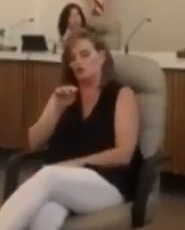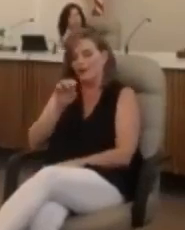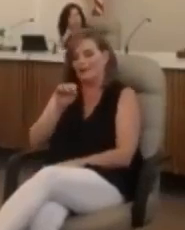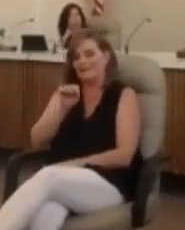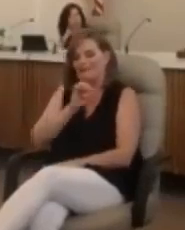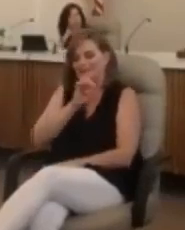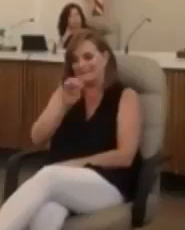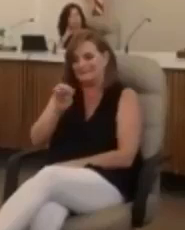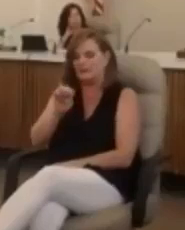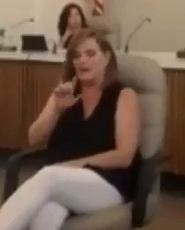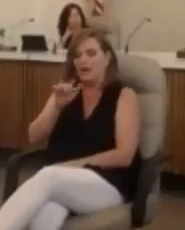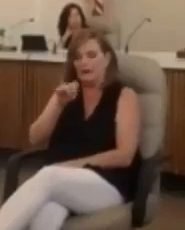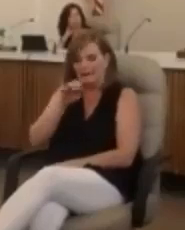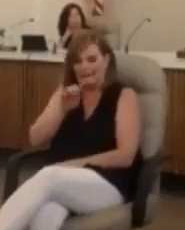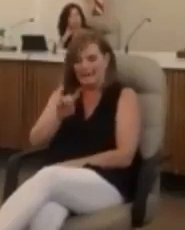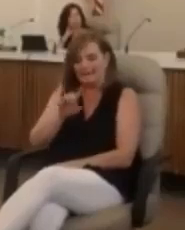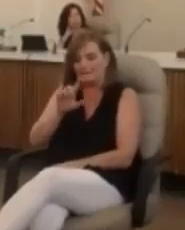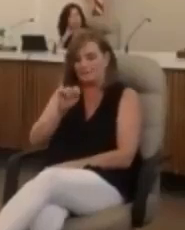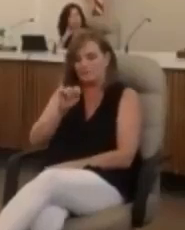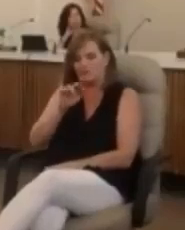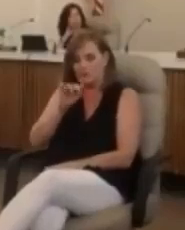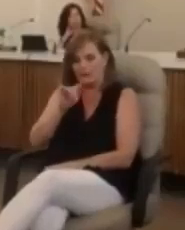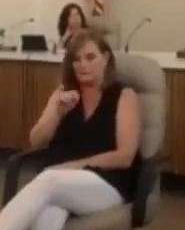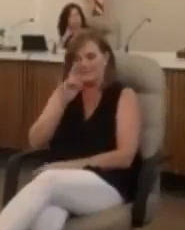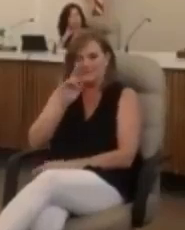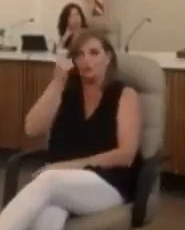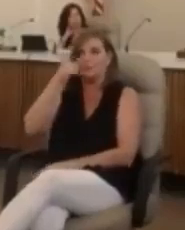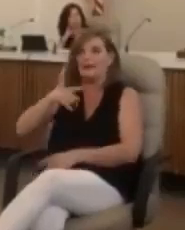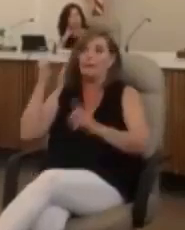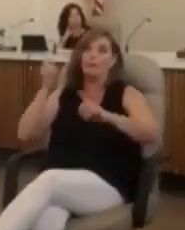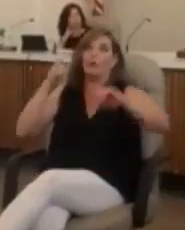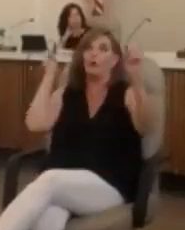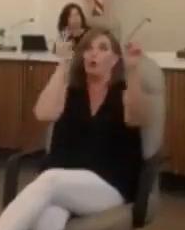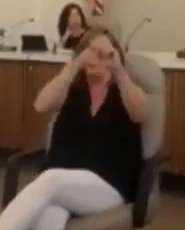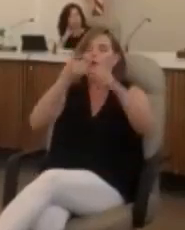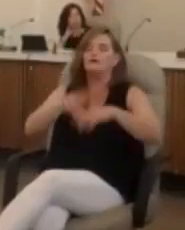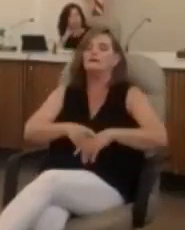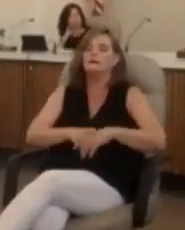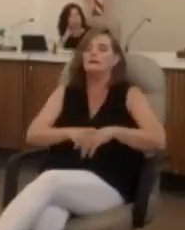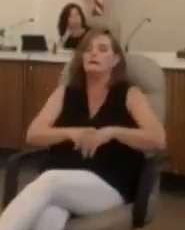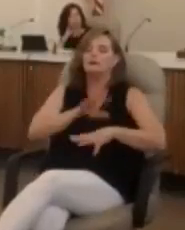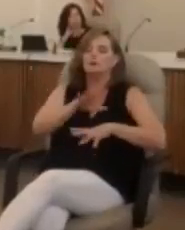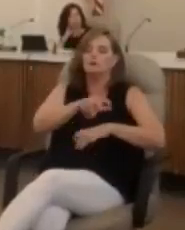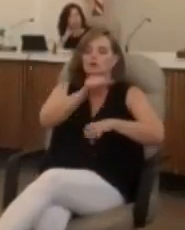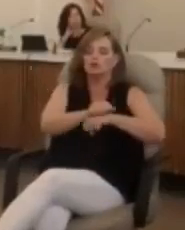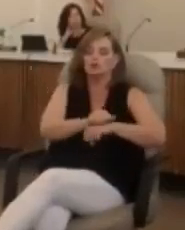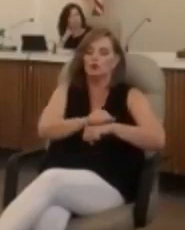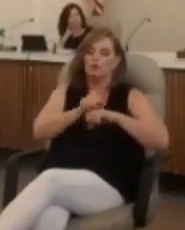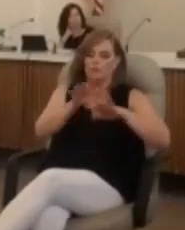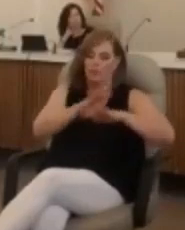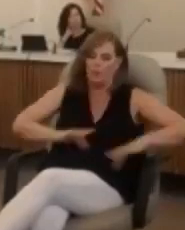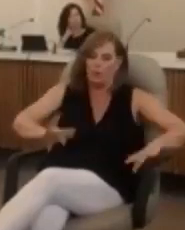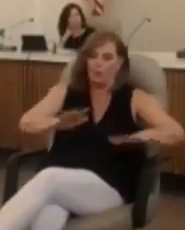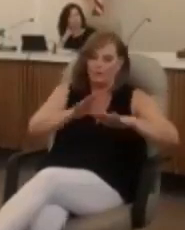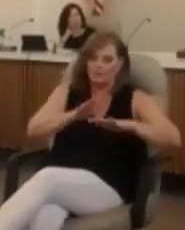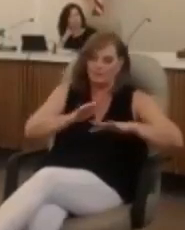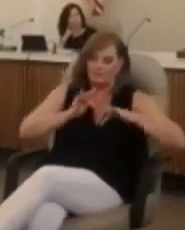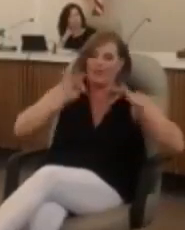because again, their mission in life is to preserve open space and to preserve farmland.